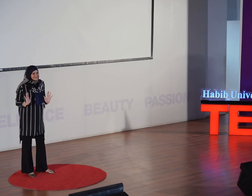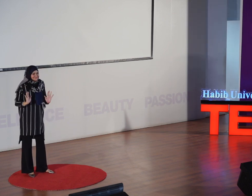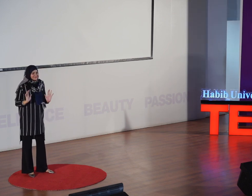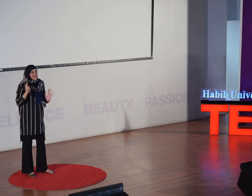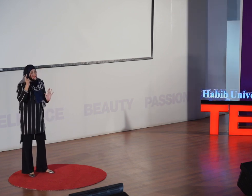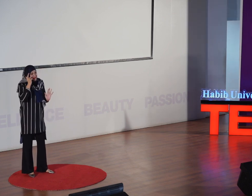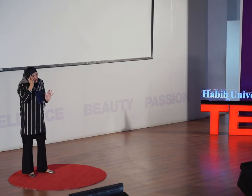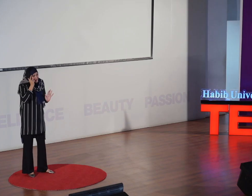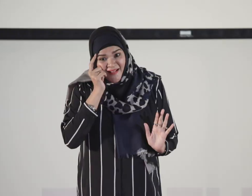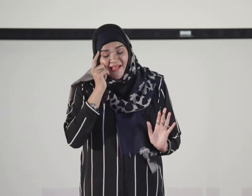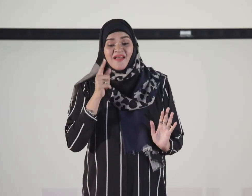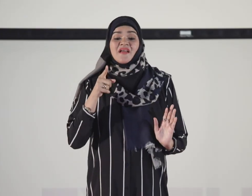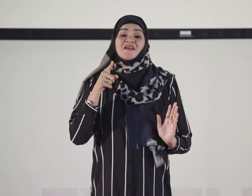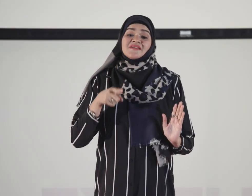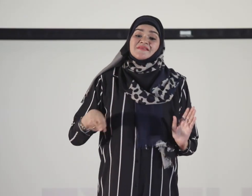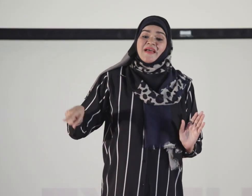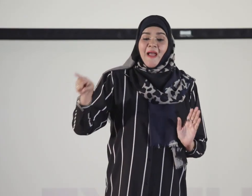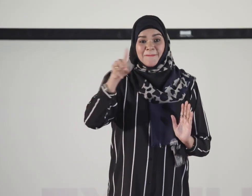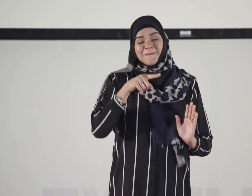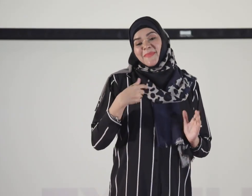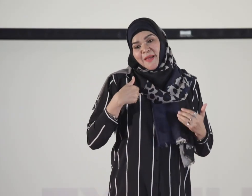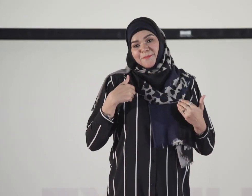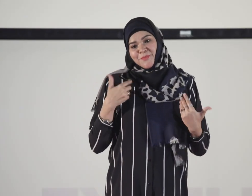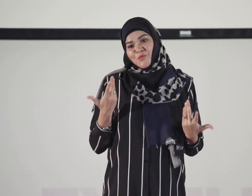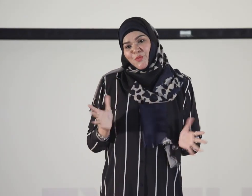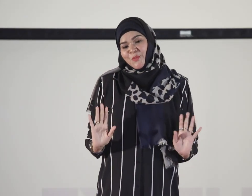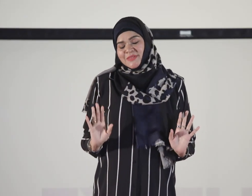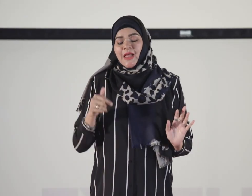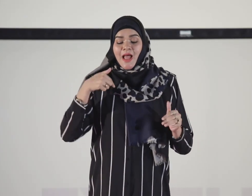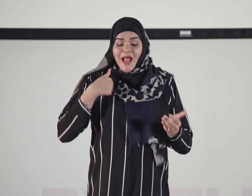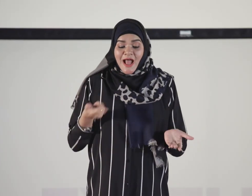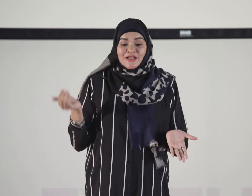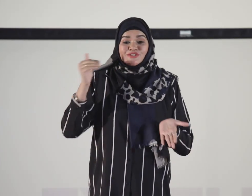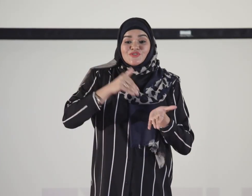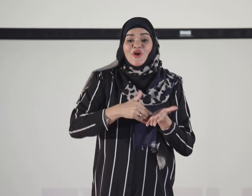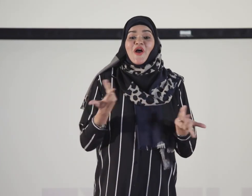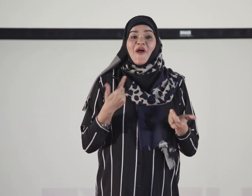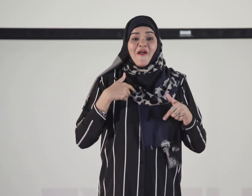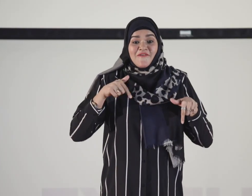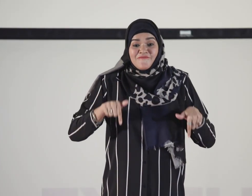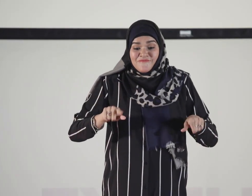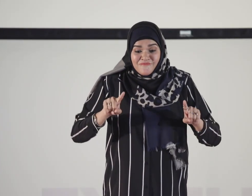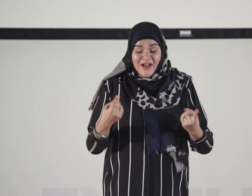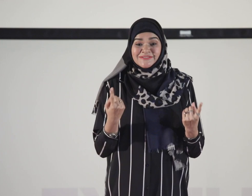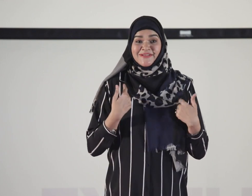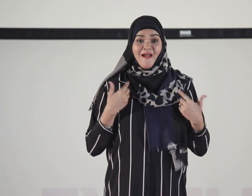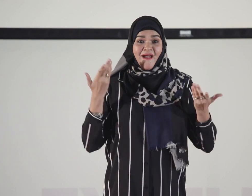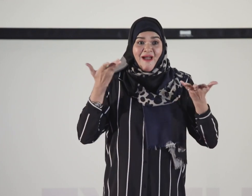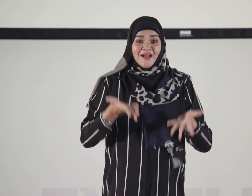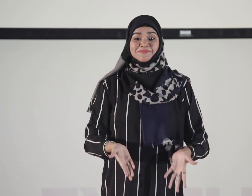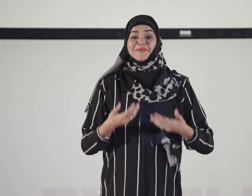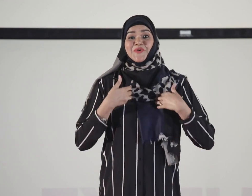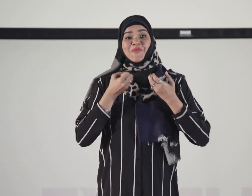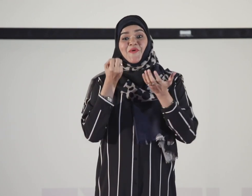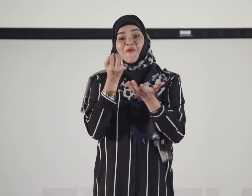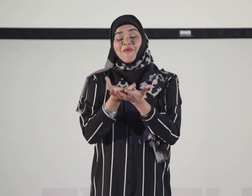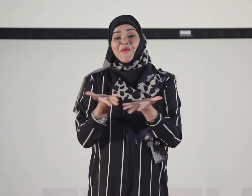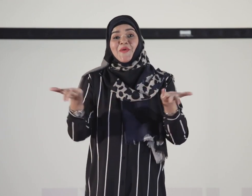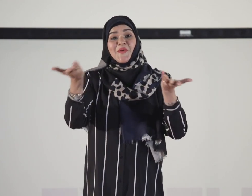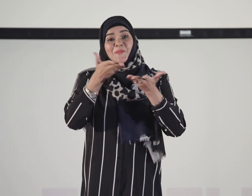success that I did in my life. You need to take me as an example. Thank you